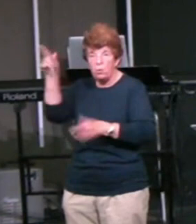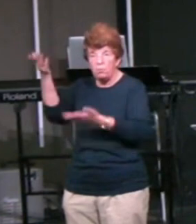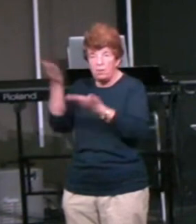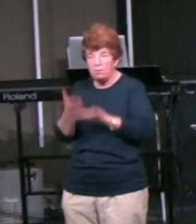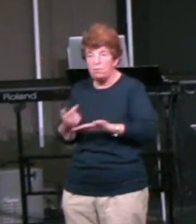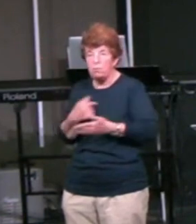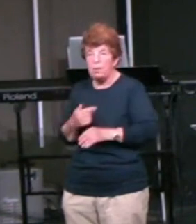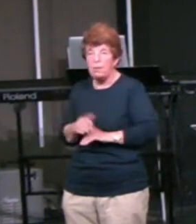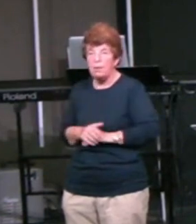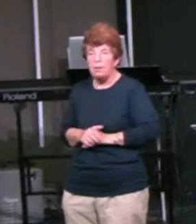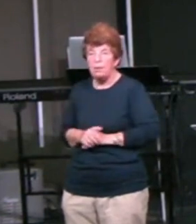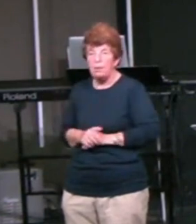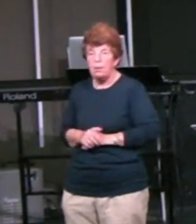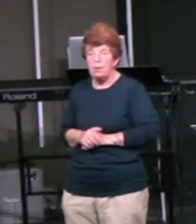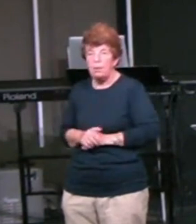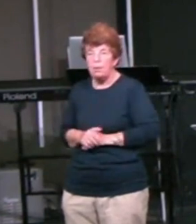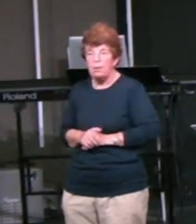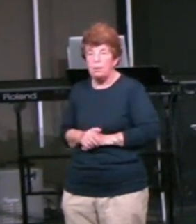given to me.